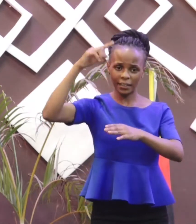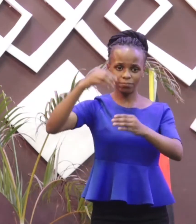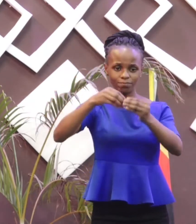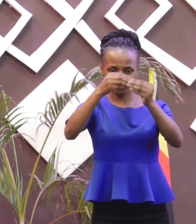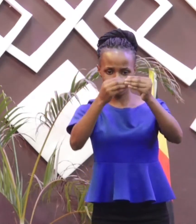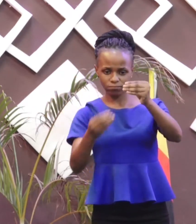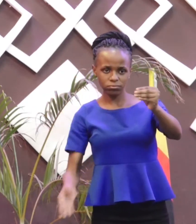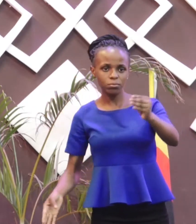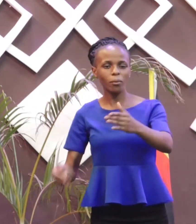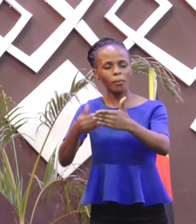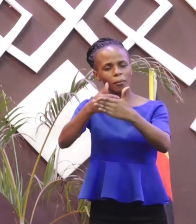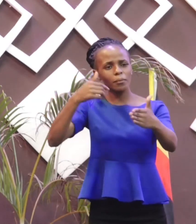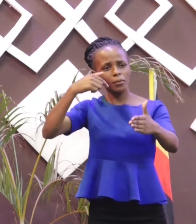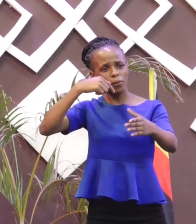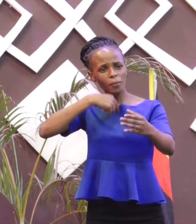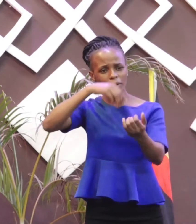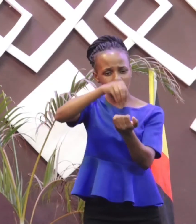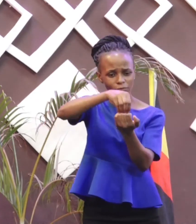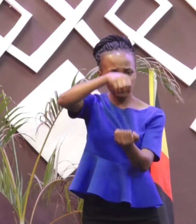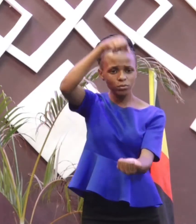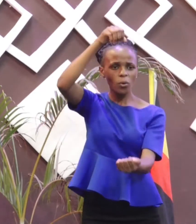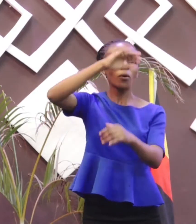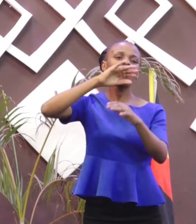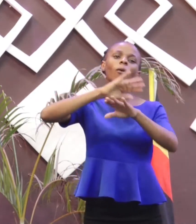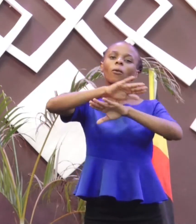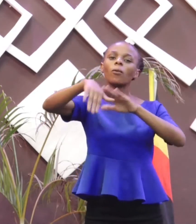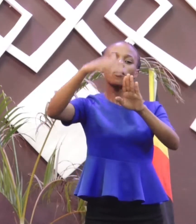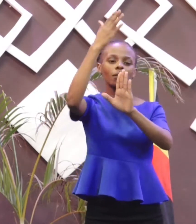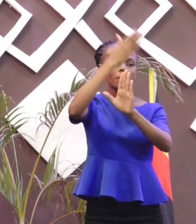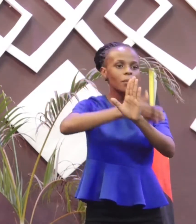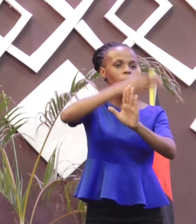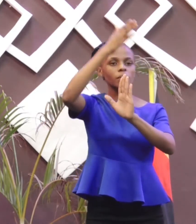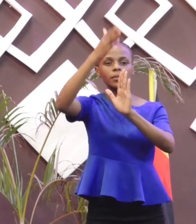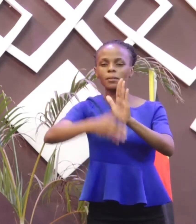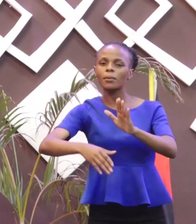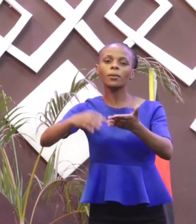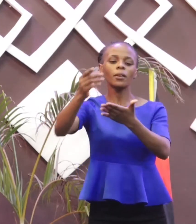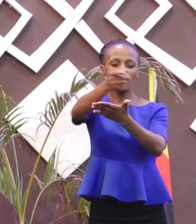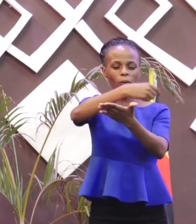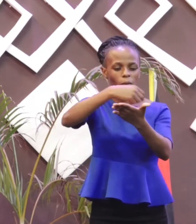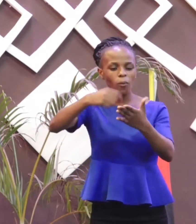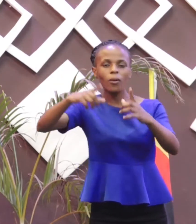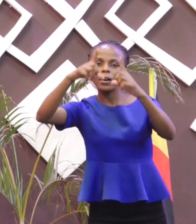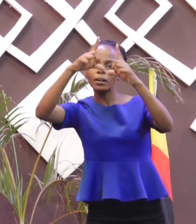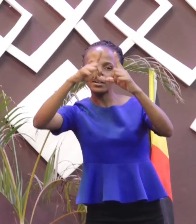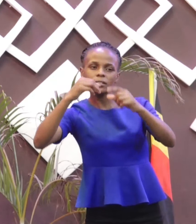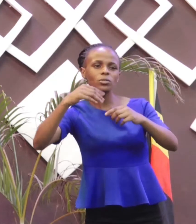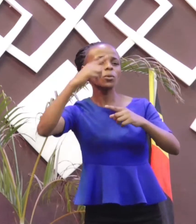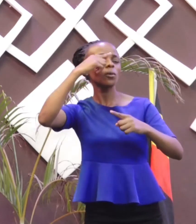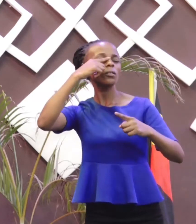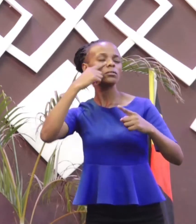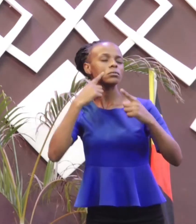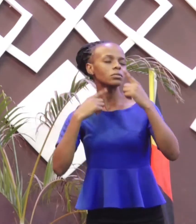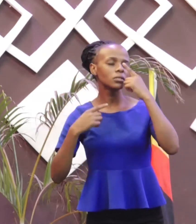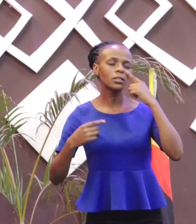unrolled before me. On both sides of it were written words of lament and